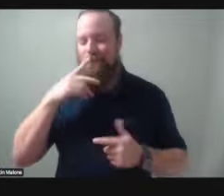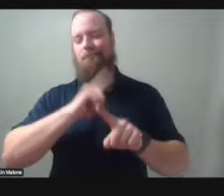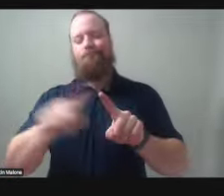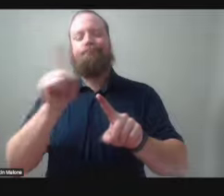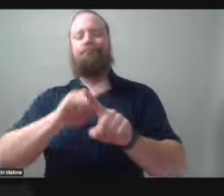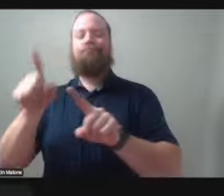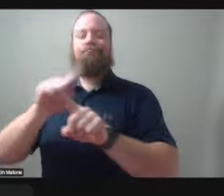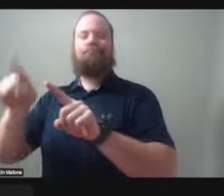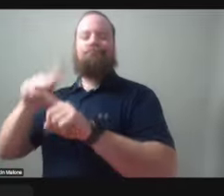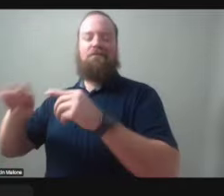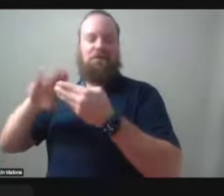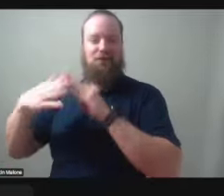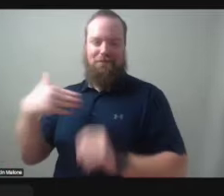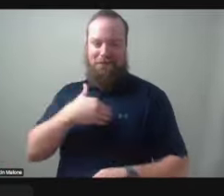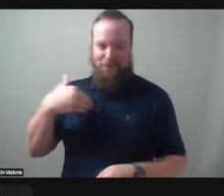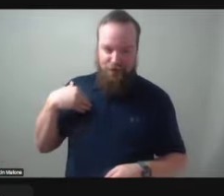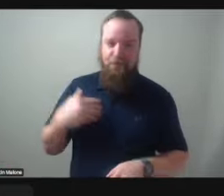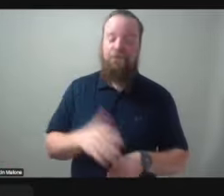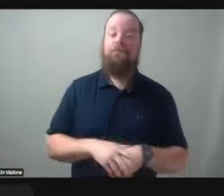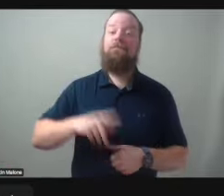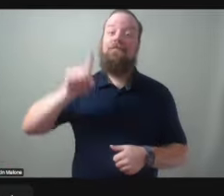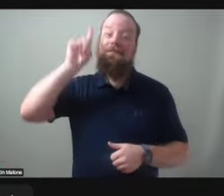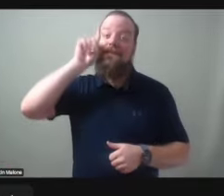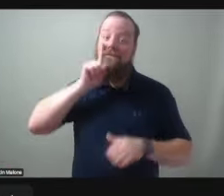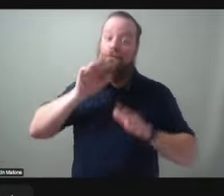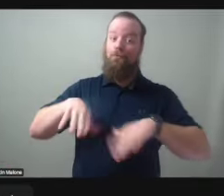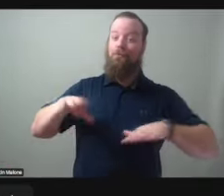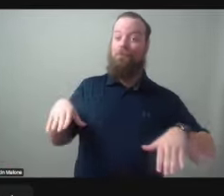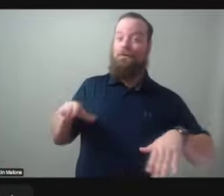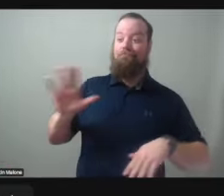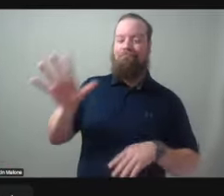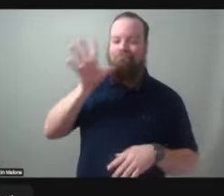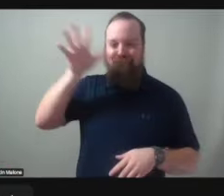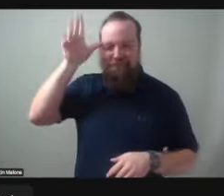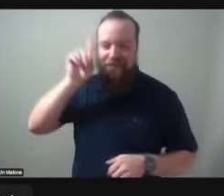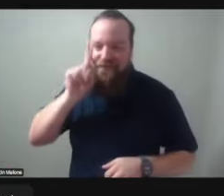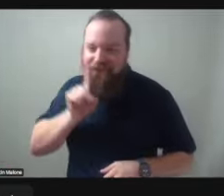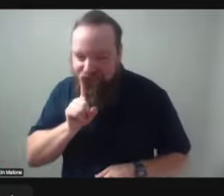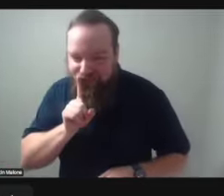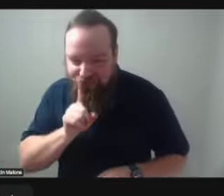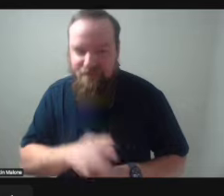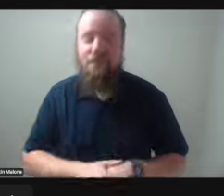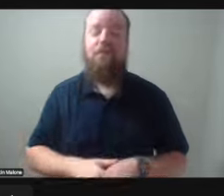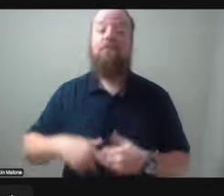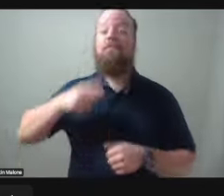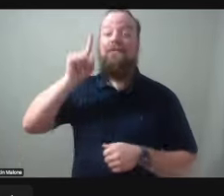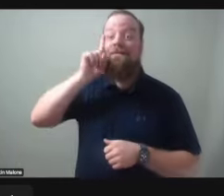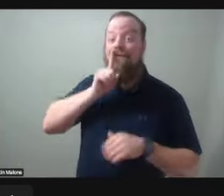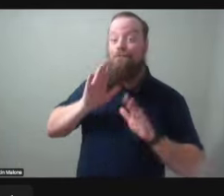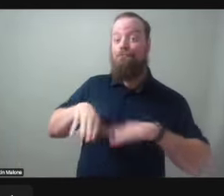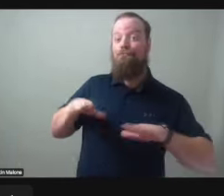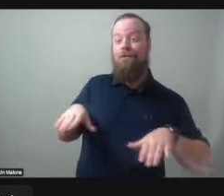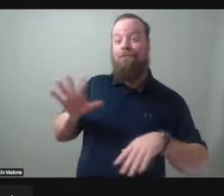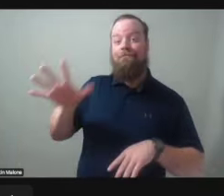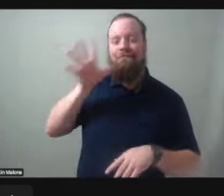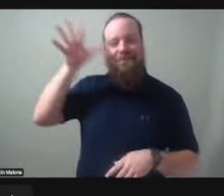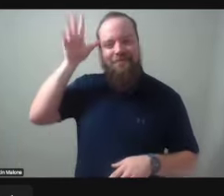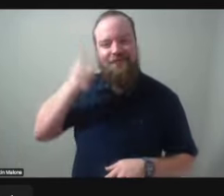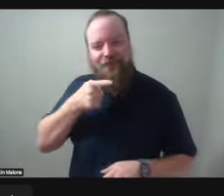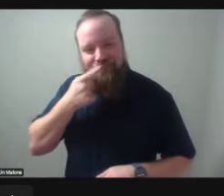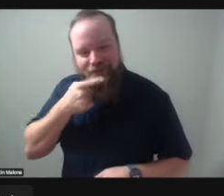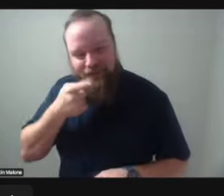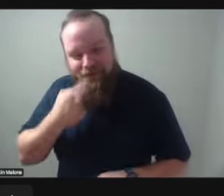So now we're going to talk about a couple of the identities within the deaf community. First, we have children that are born deaf and